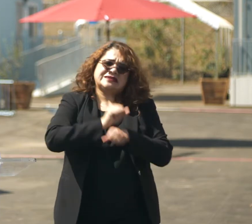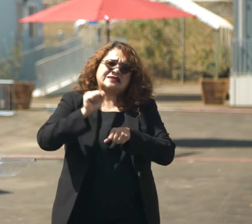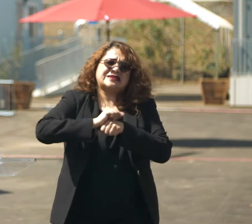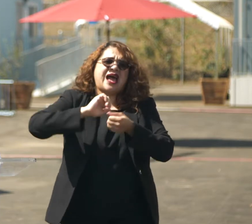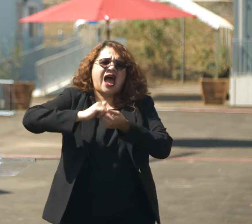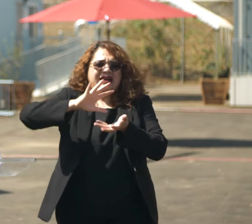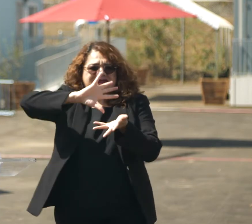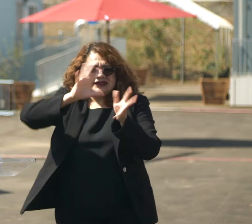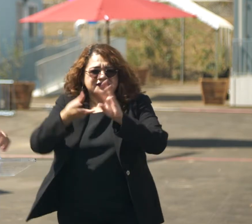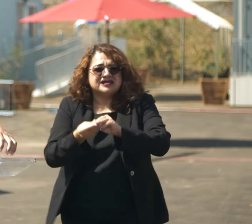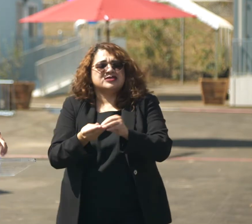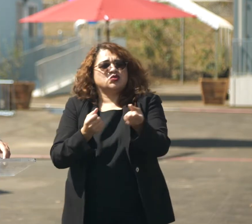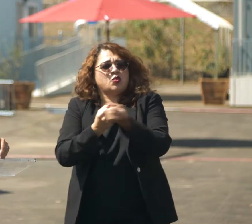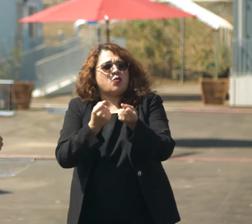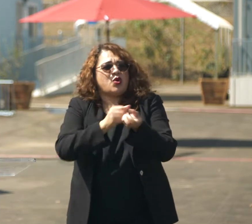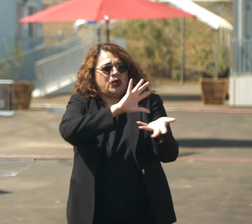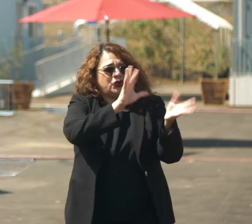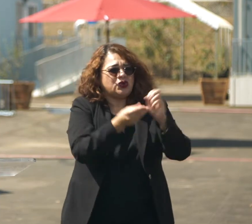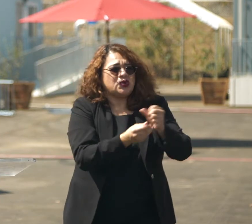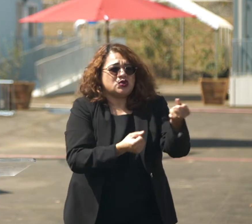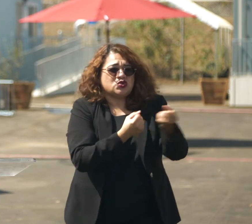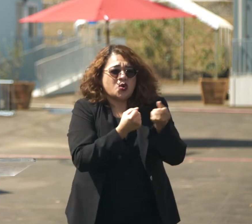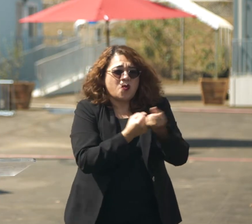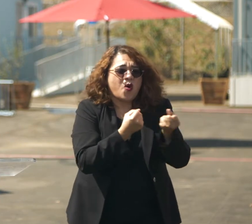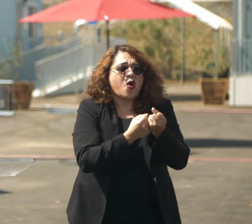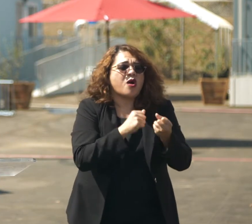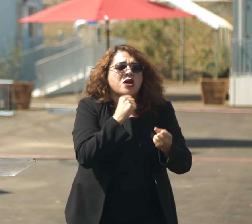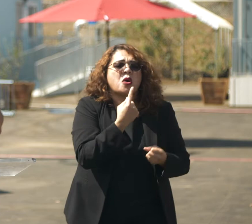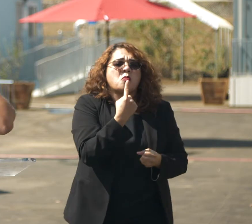efforts surrounding homelessness.